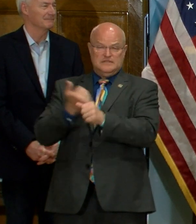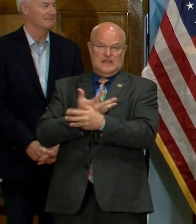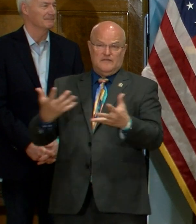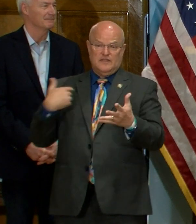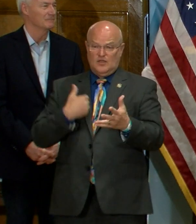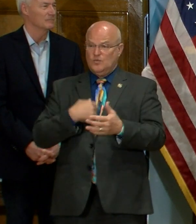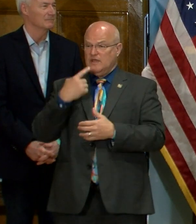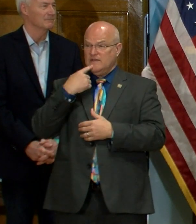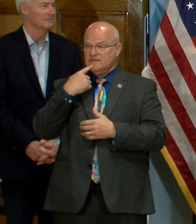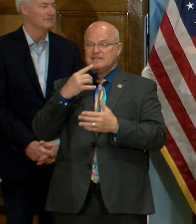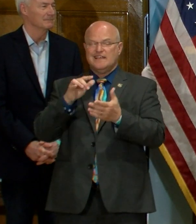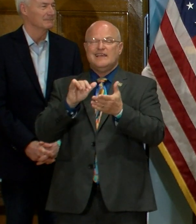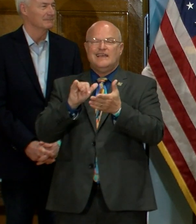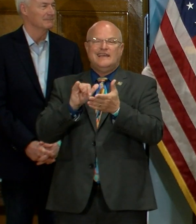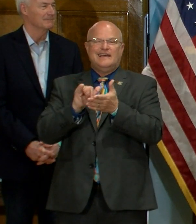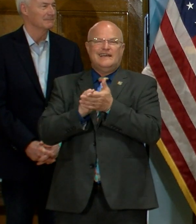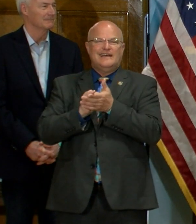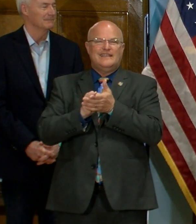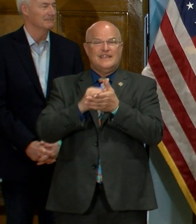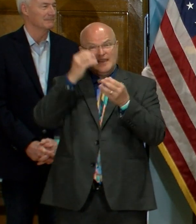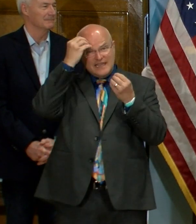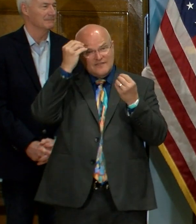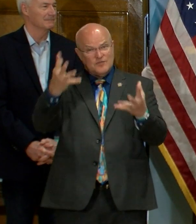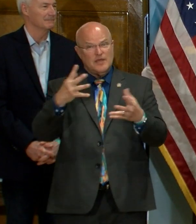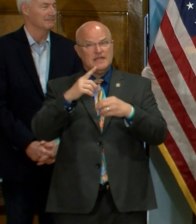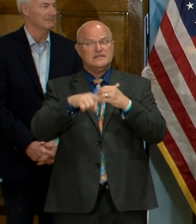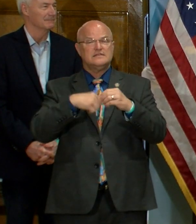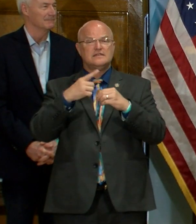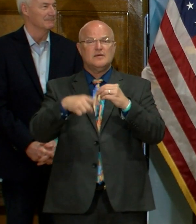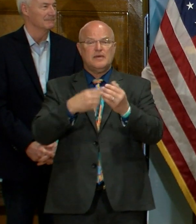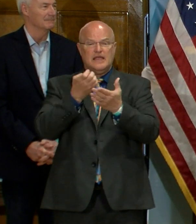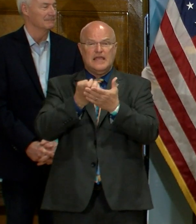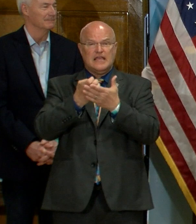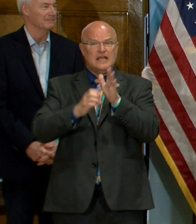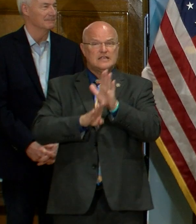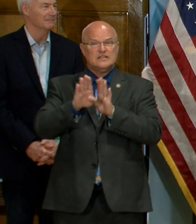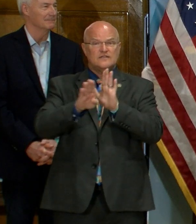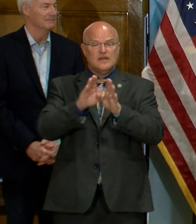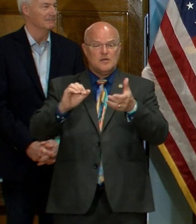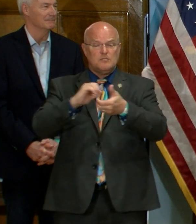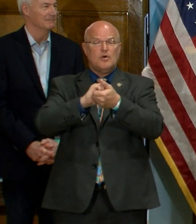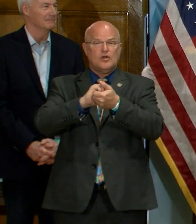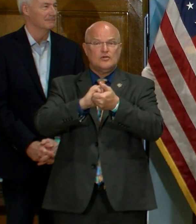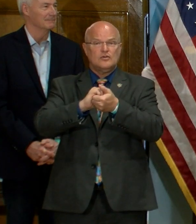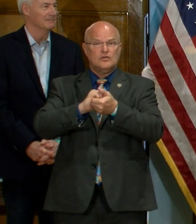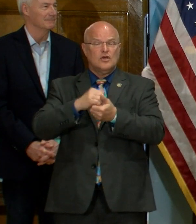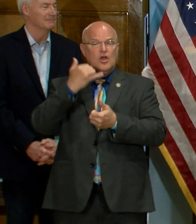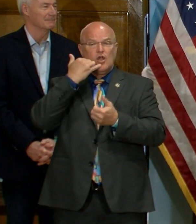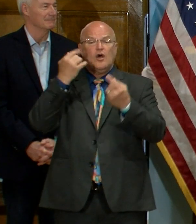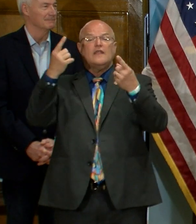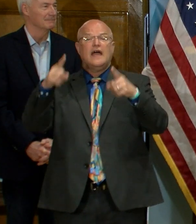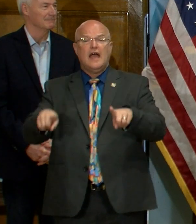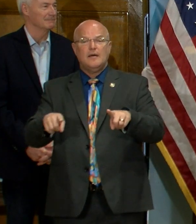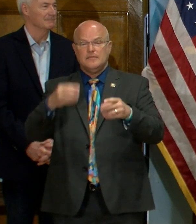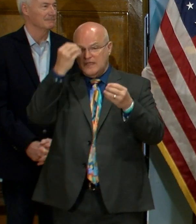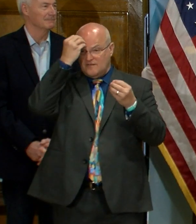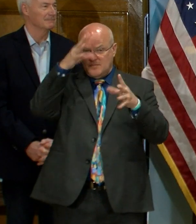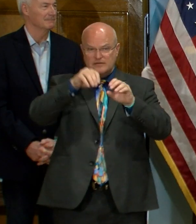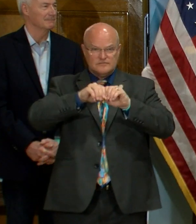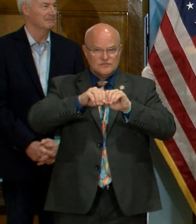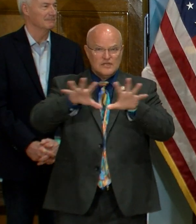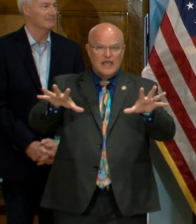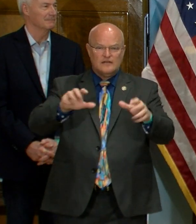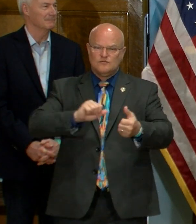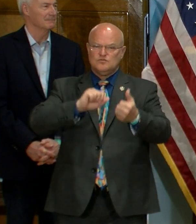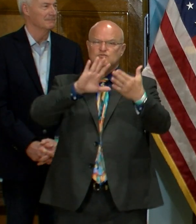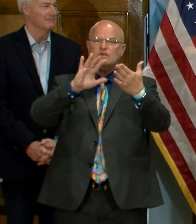everything that we've said, that there was information about a economic development partner call that happened. That information went out. That was addressed